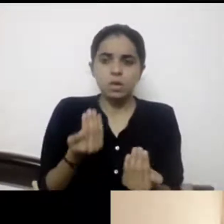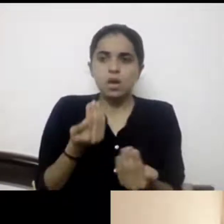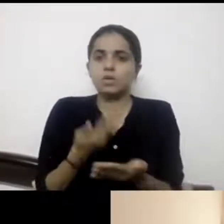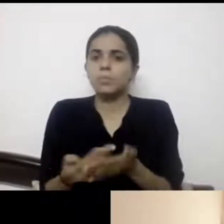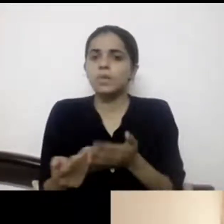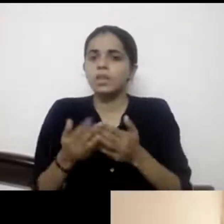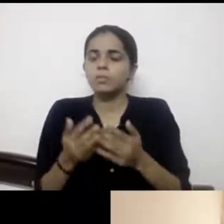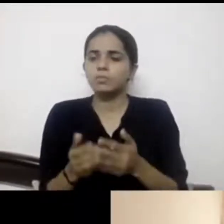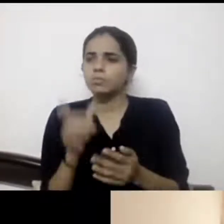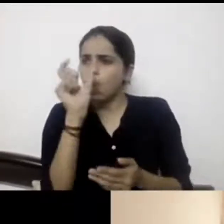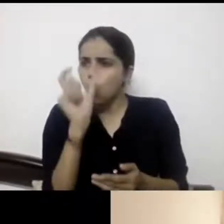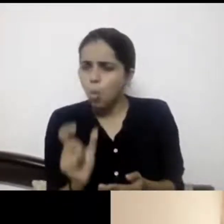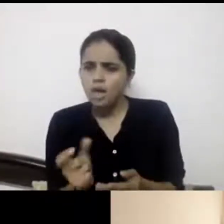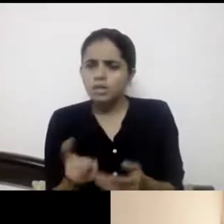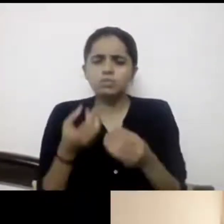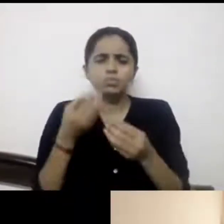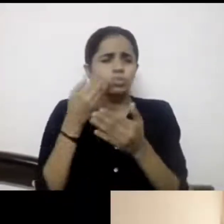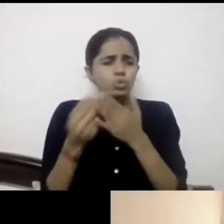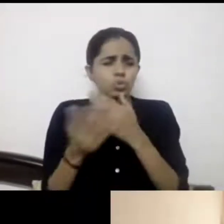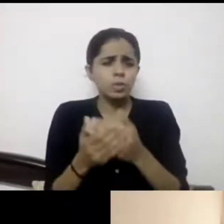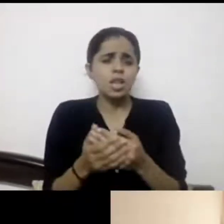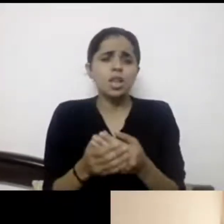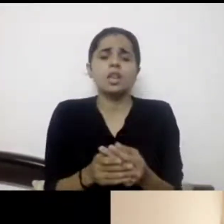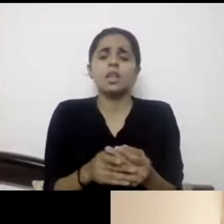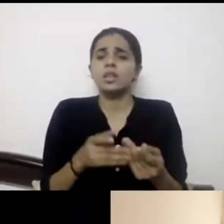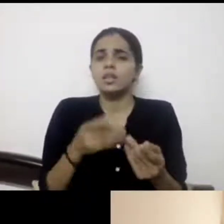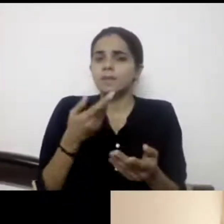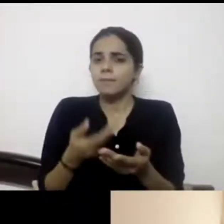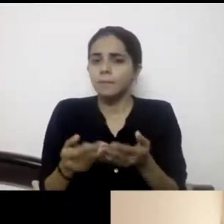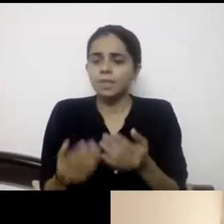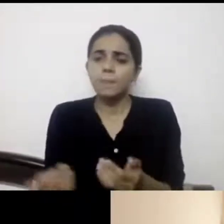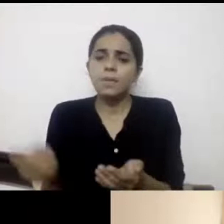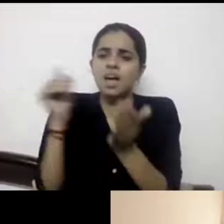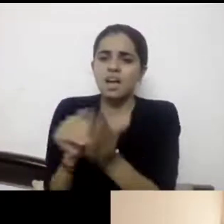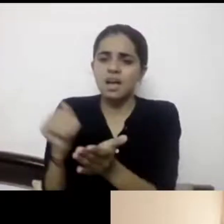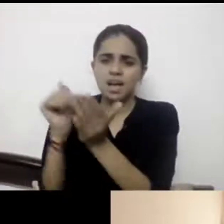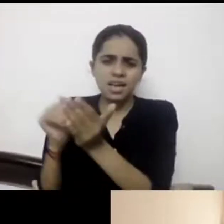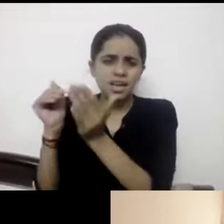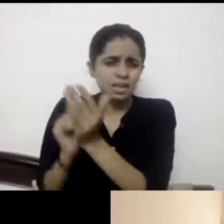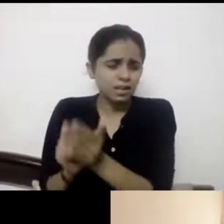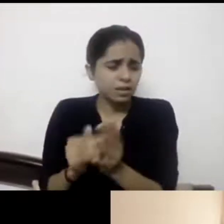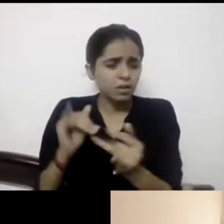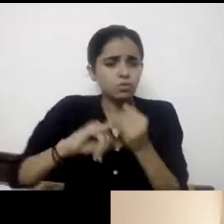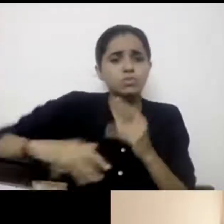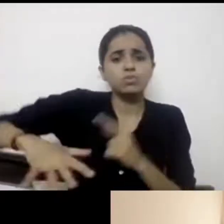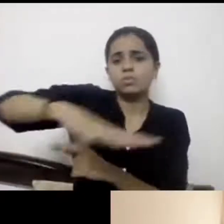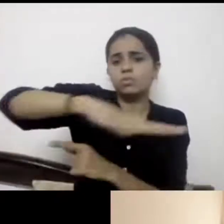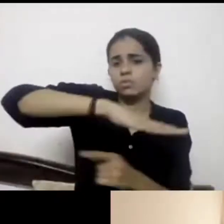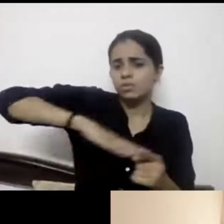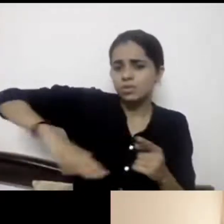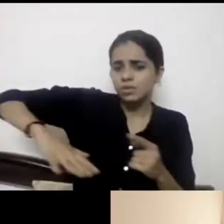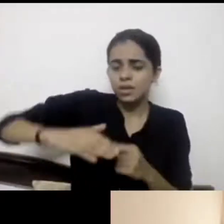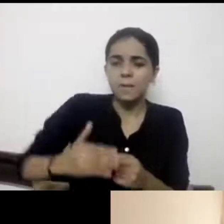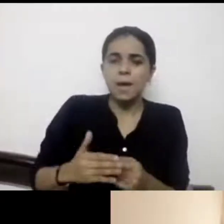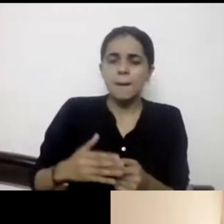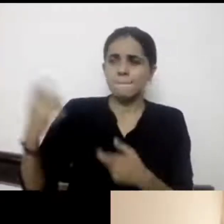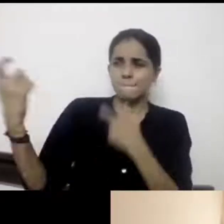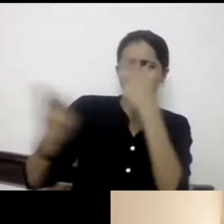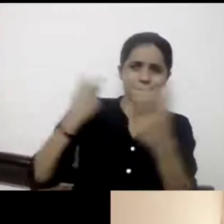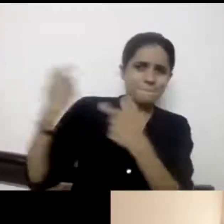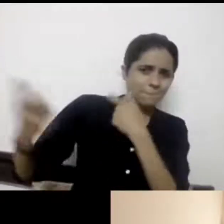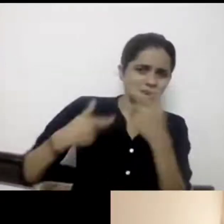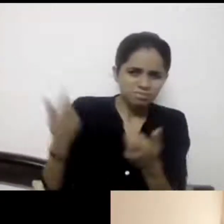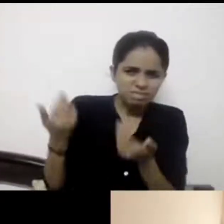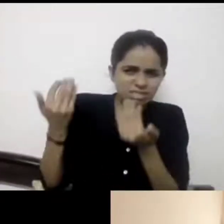so it is something which nurtures again and again the ableist society, and thereby stereotyping the